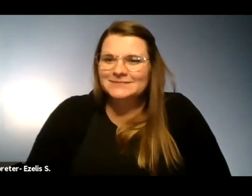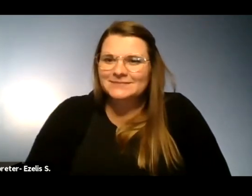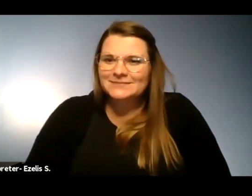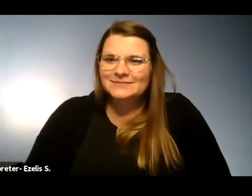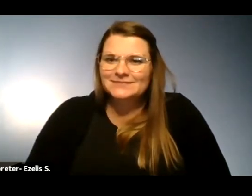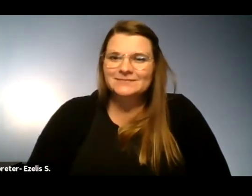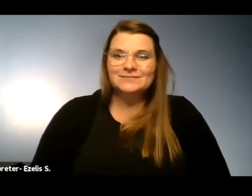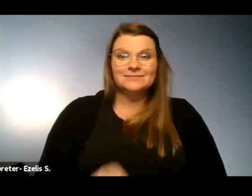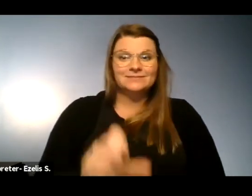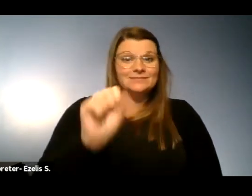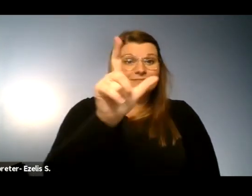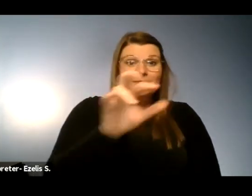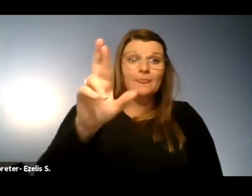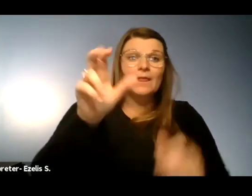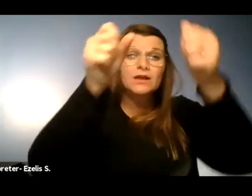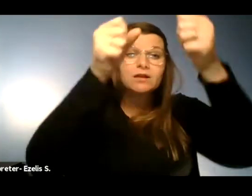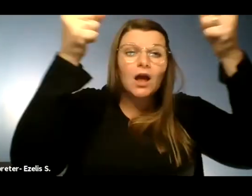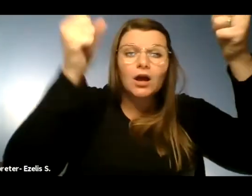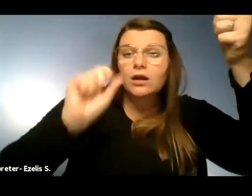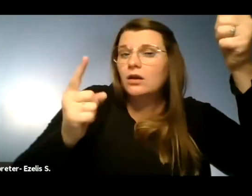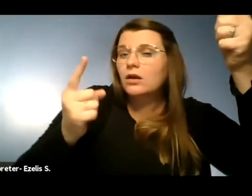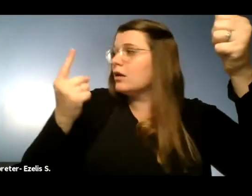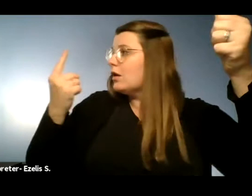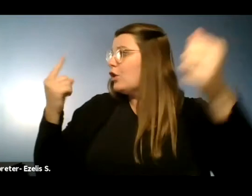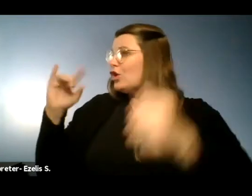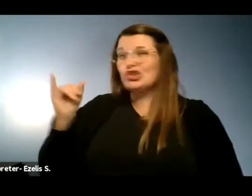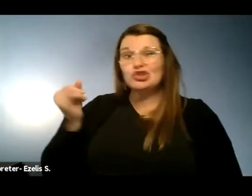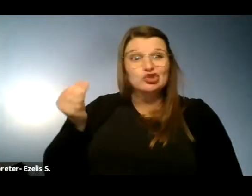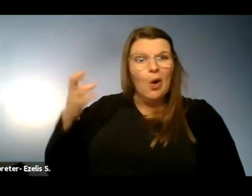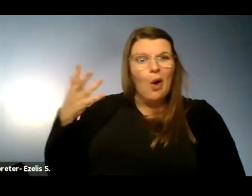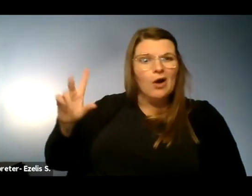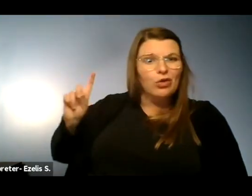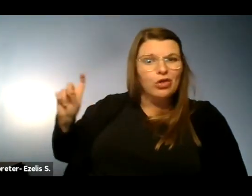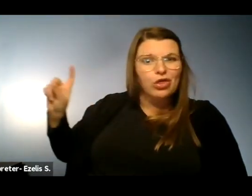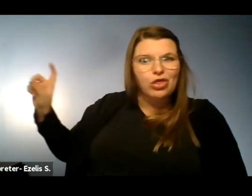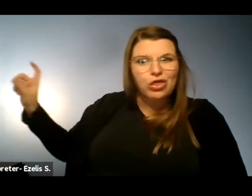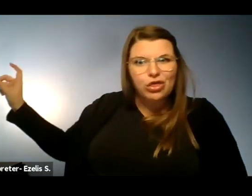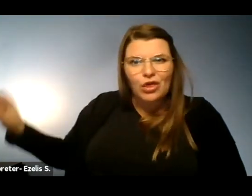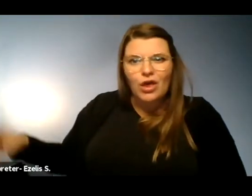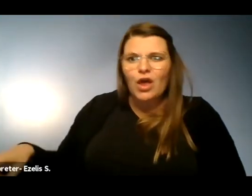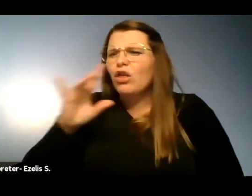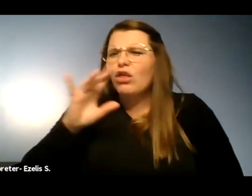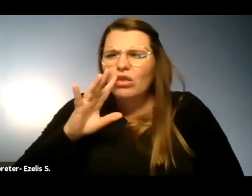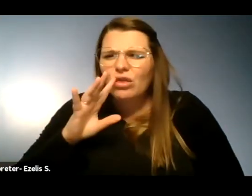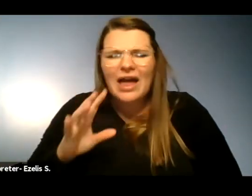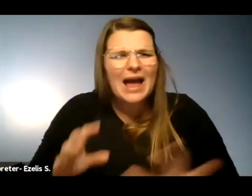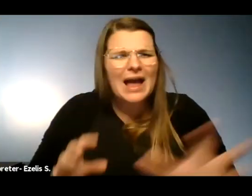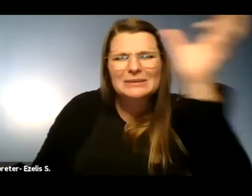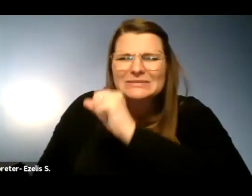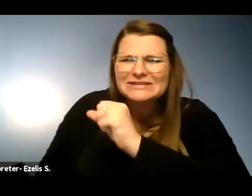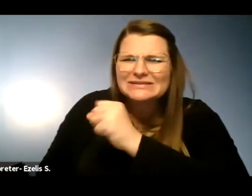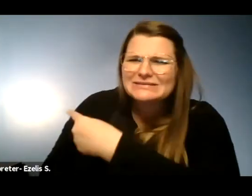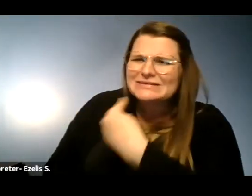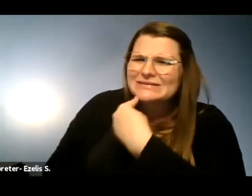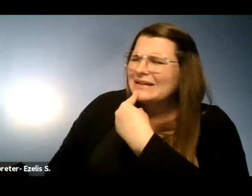Skylar turned from the cupboard. Joe was already on his way out the door. "Have a good one, Squirt." Skylar missed it. He could only